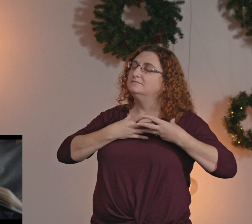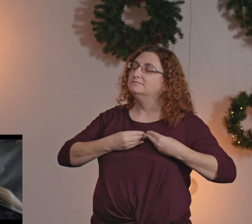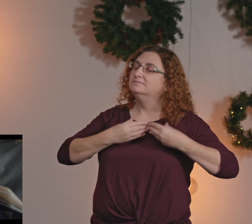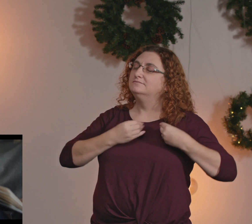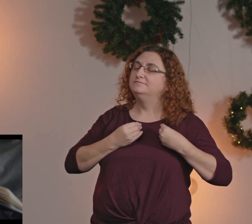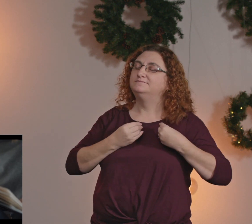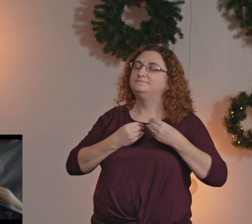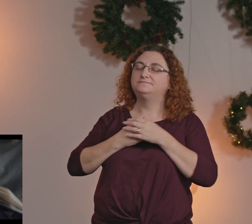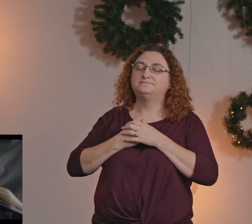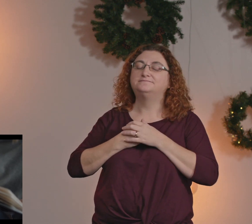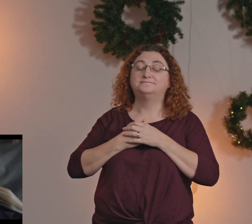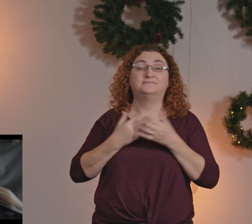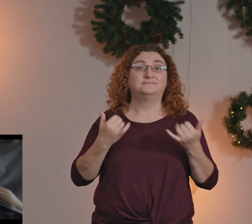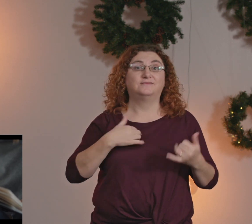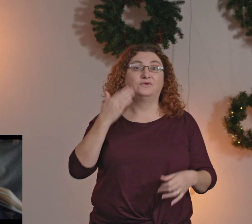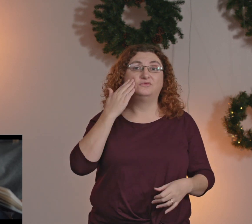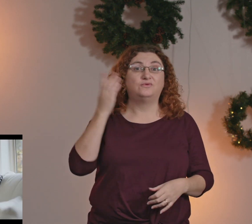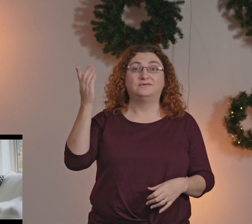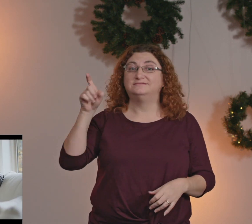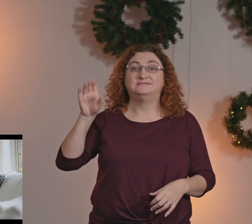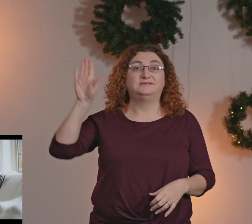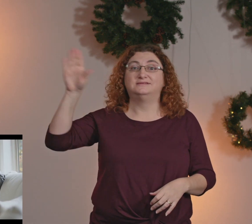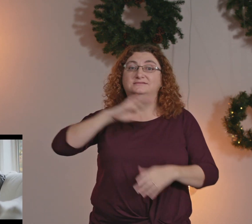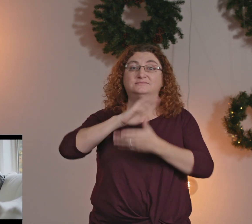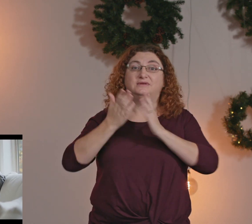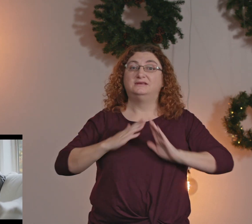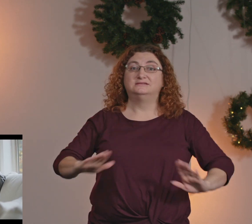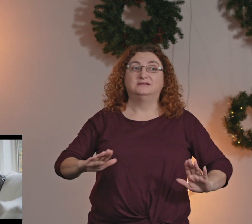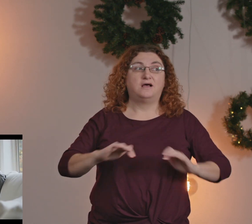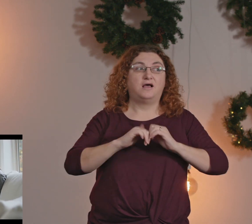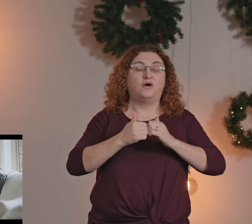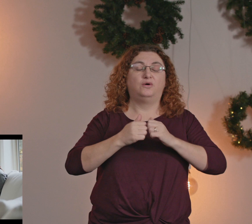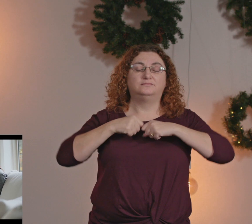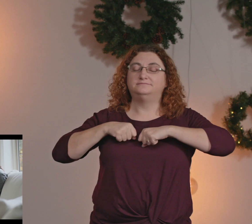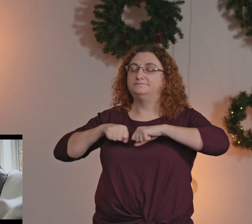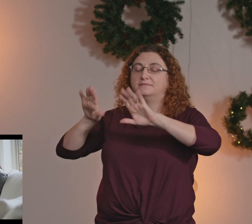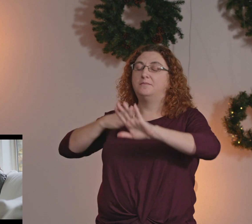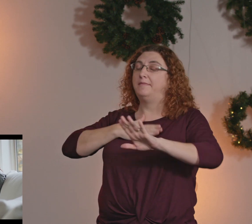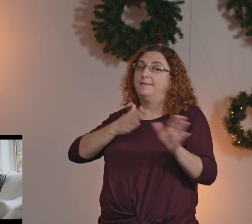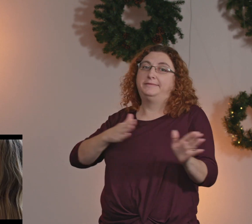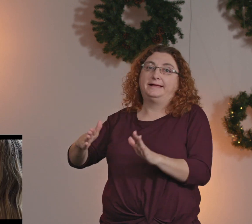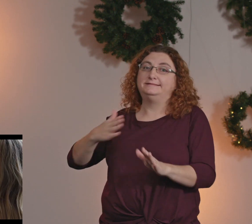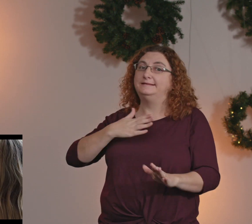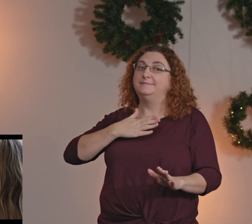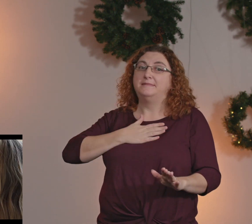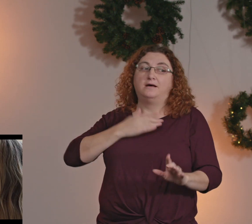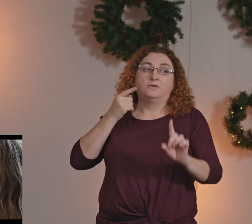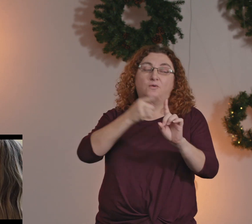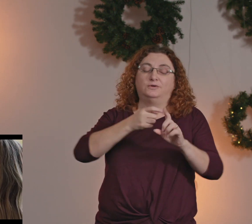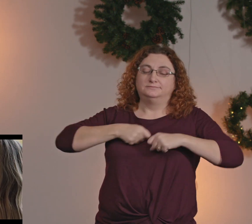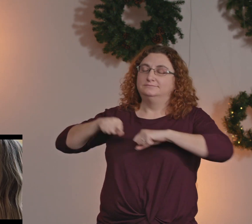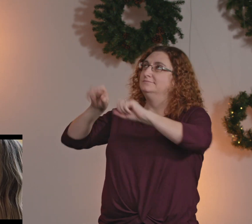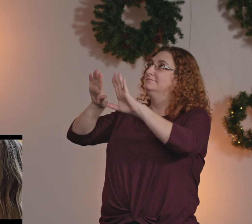that I need His peace and that it can be found in simply surrendering my plans and preferences, in trusting the fact that He is good and that